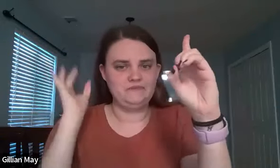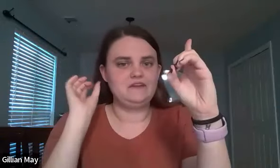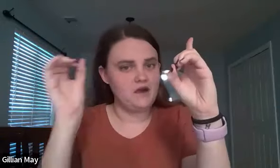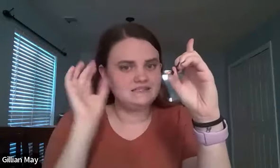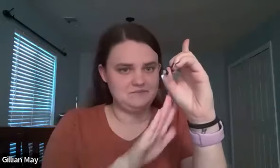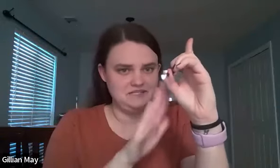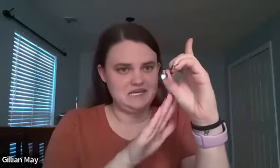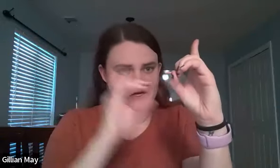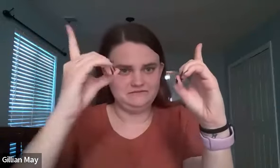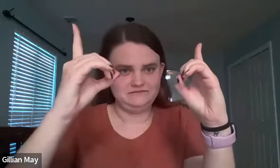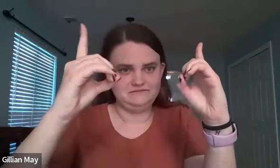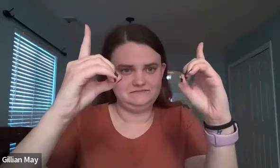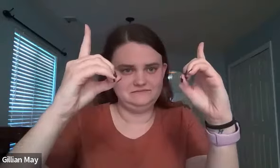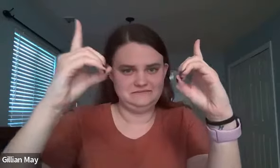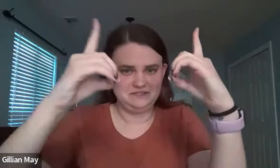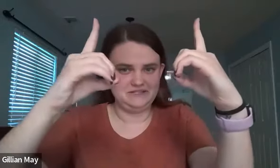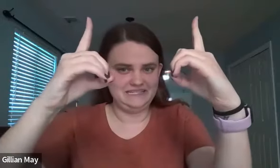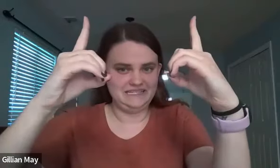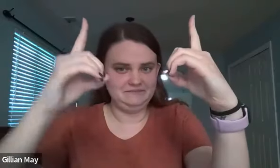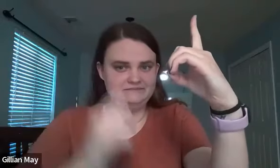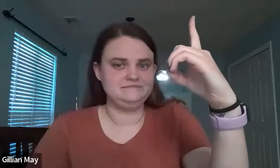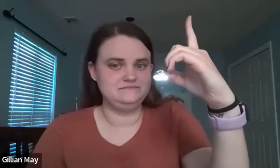the concept is there. So our D.